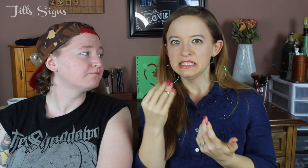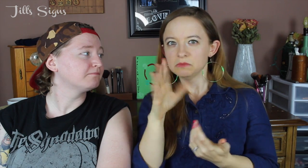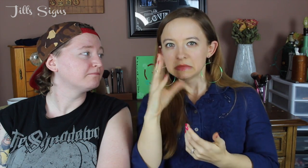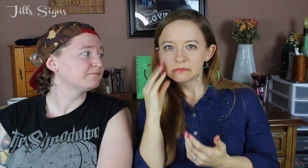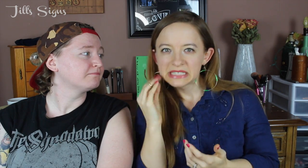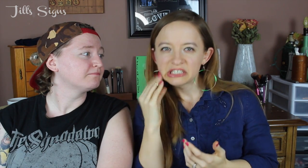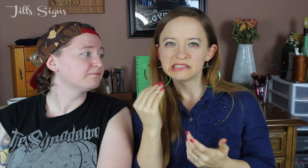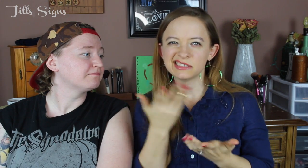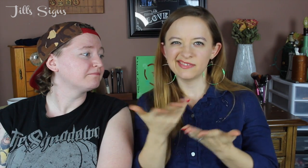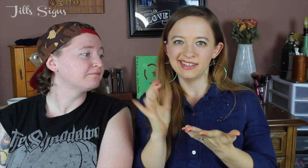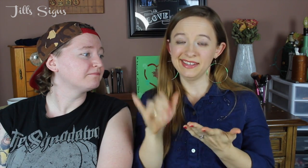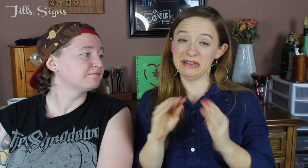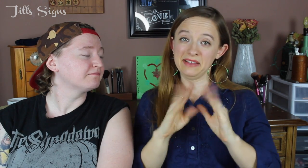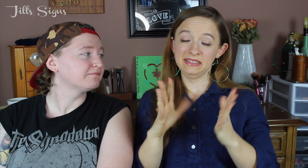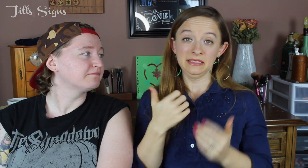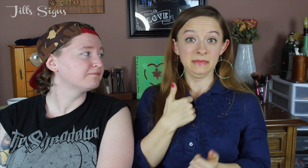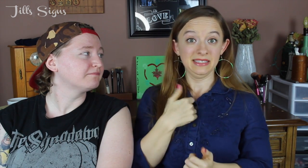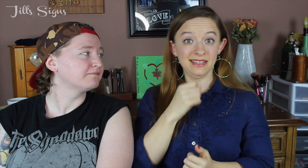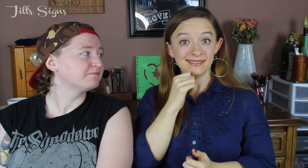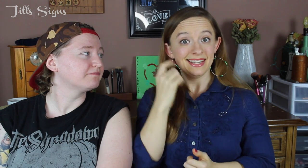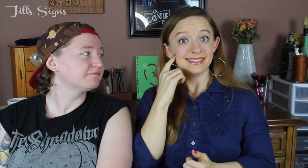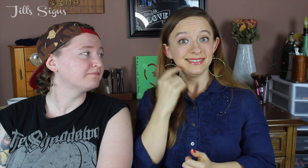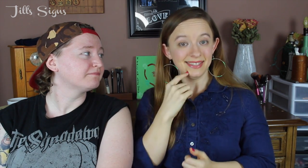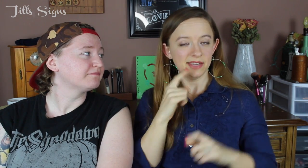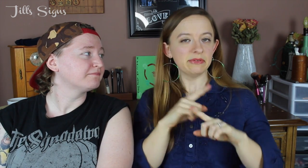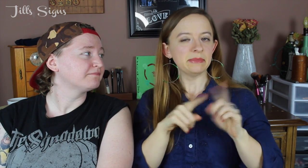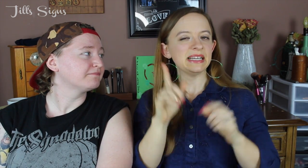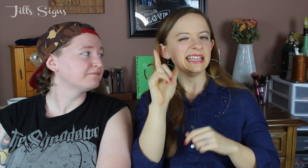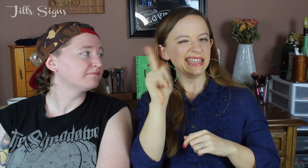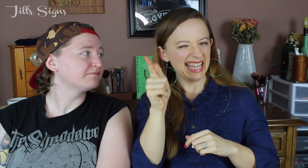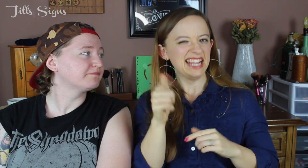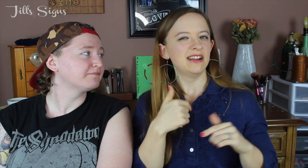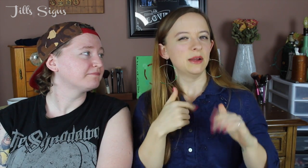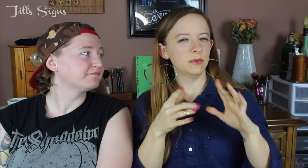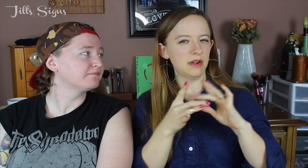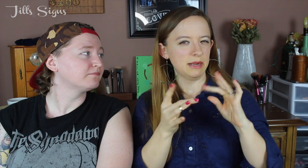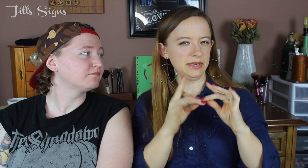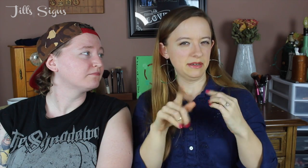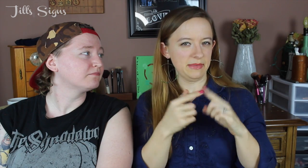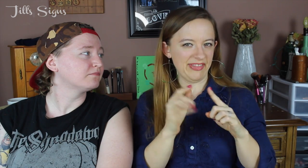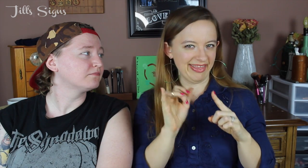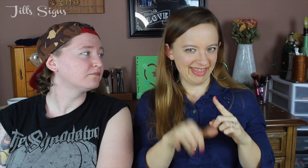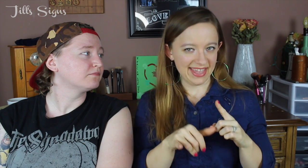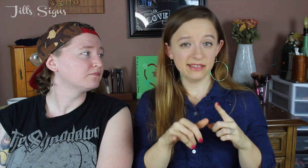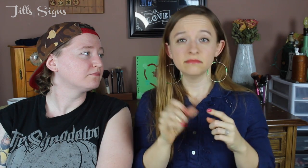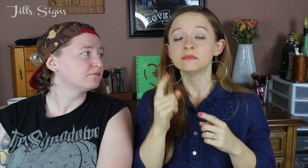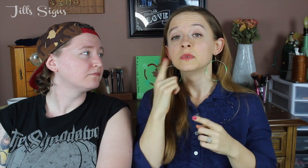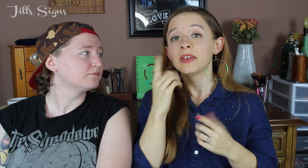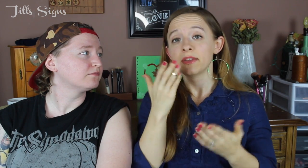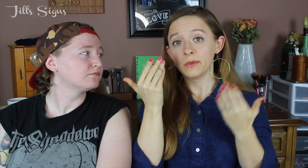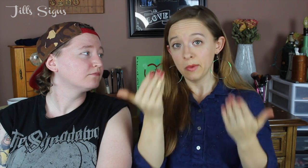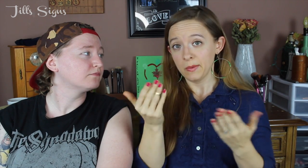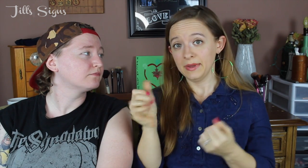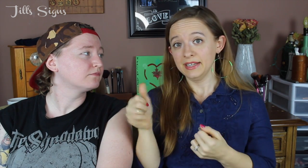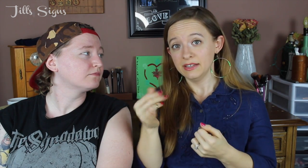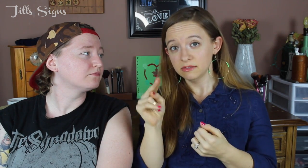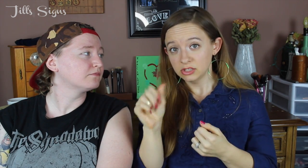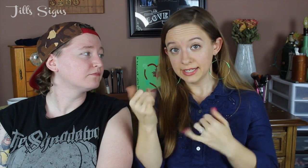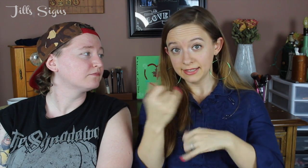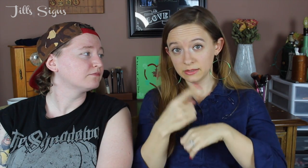that make you feel? What's the experience? Obviously, myself not being deaf, but I will comment on that a little bit later. But I thought I'd go ahead